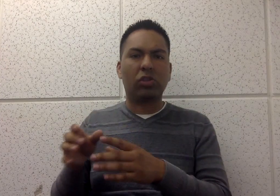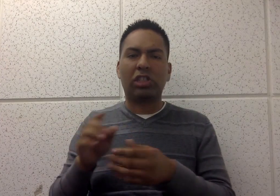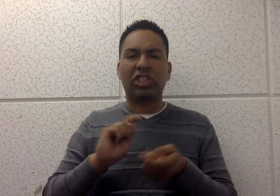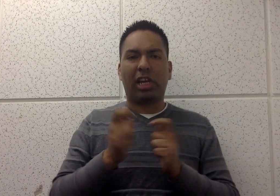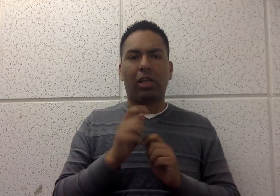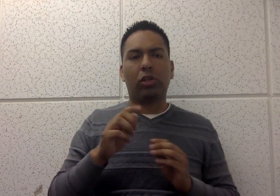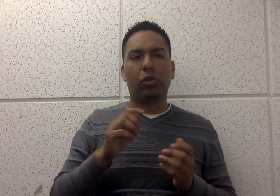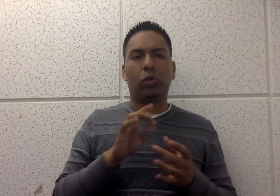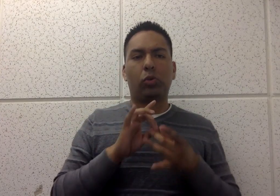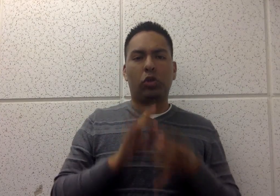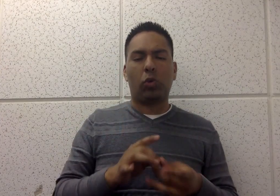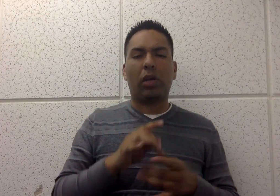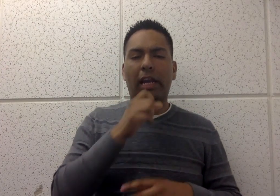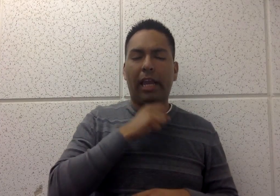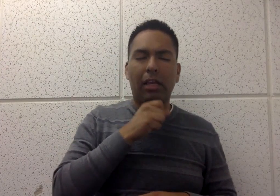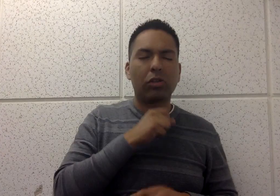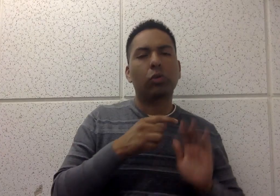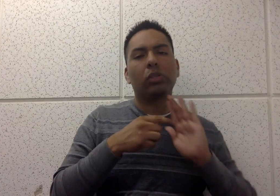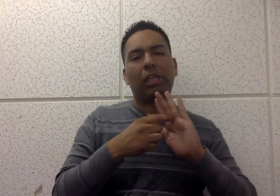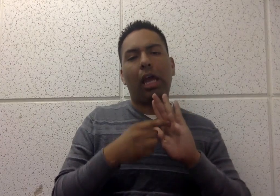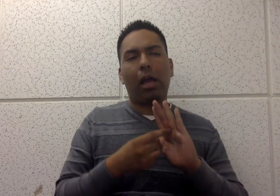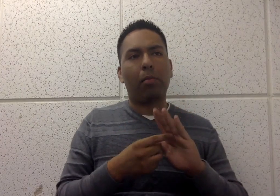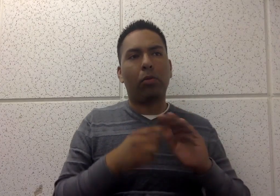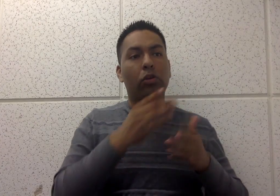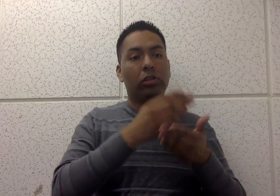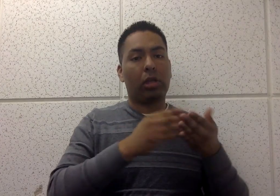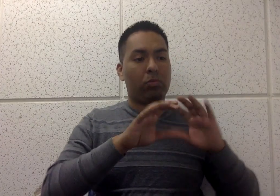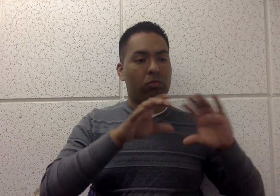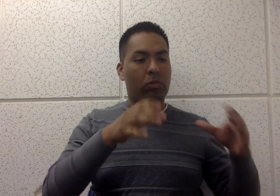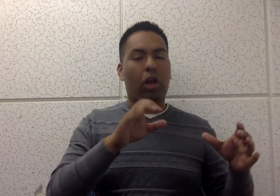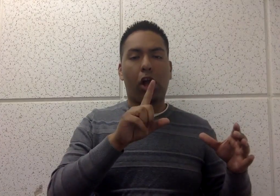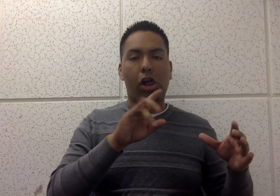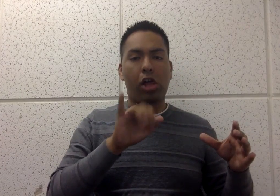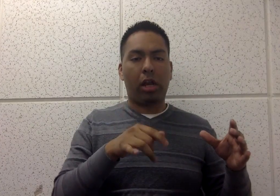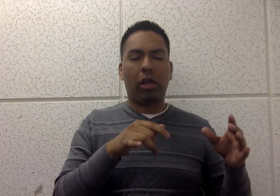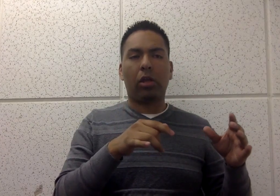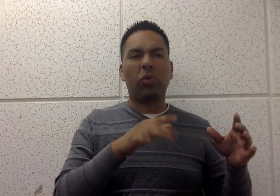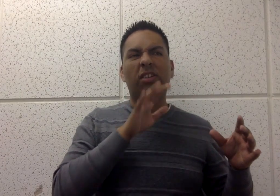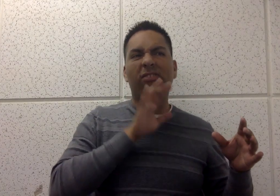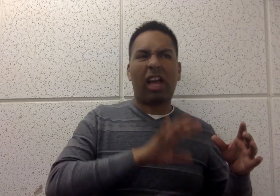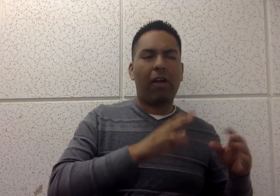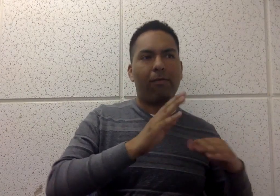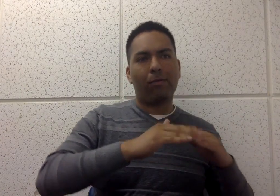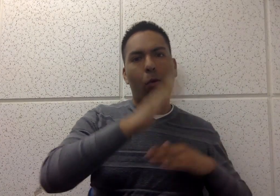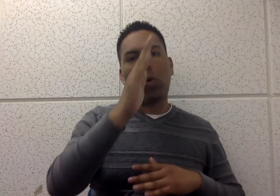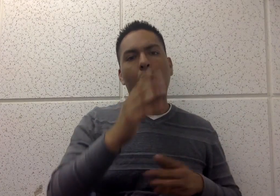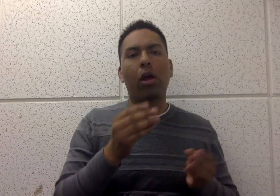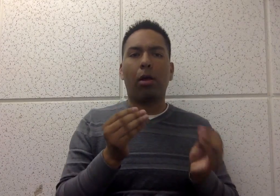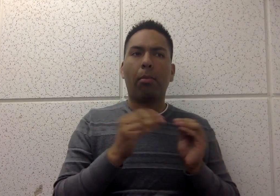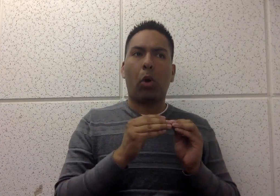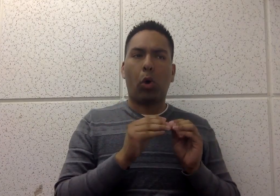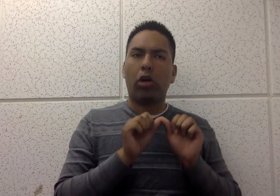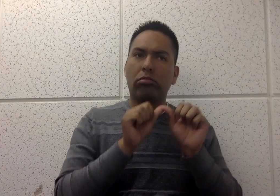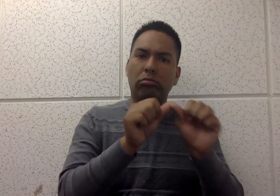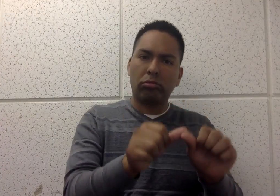with older colonies, so ones that are 5 years or older, they're much more consistent from one time to another and much more homeostatic. The worse things